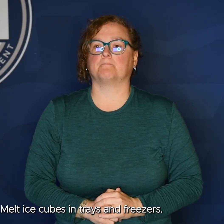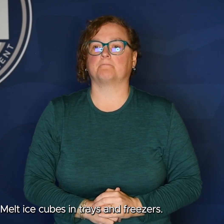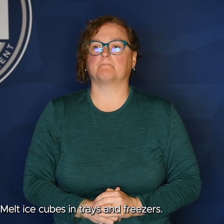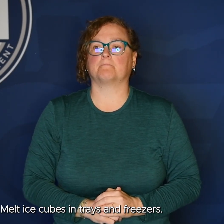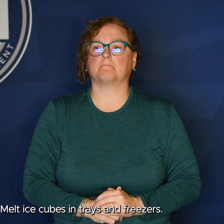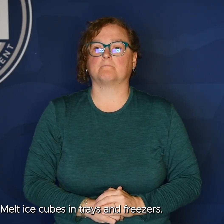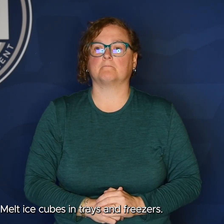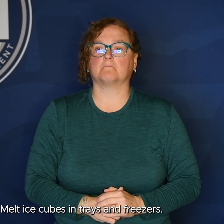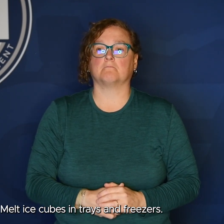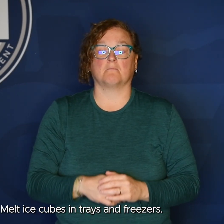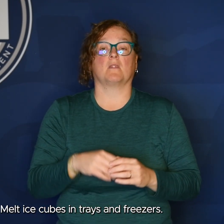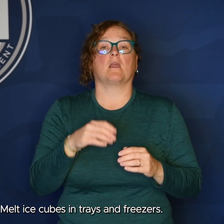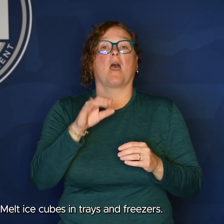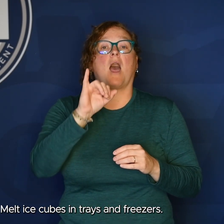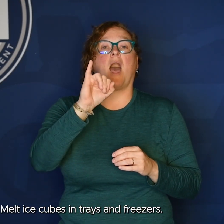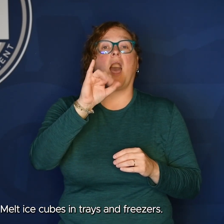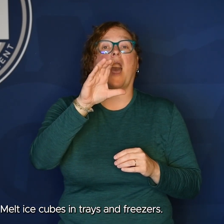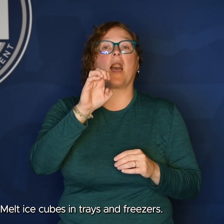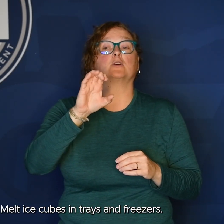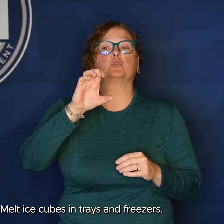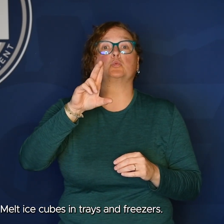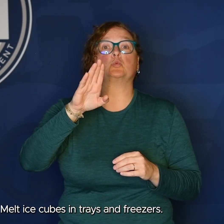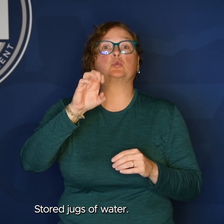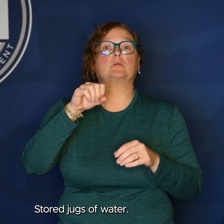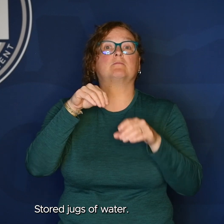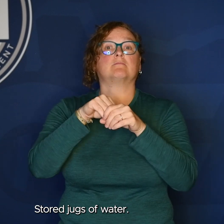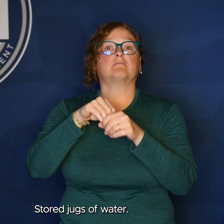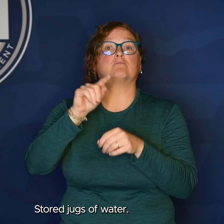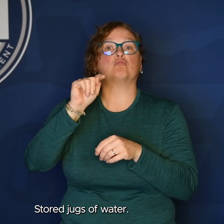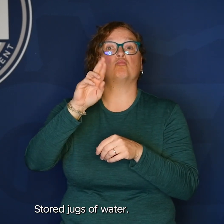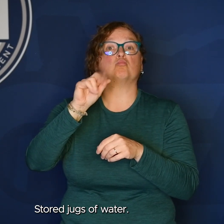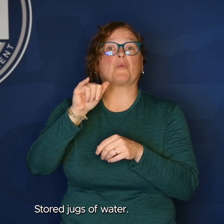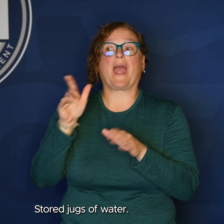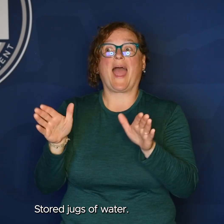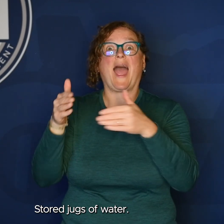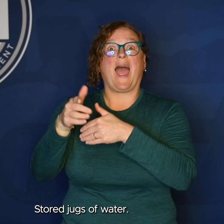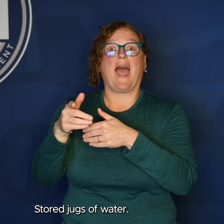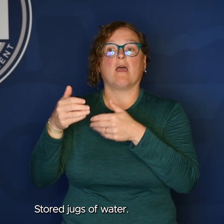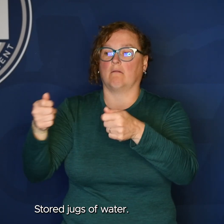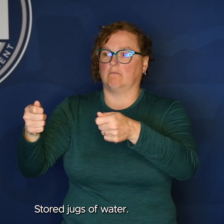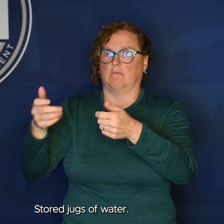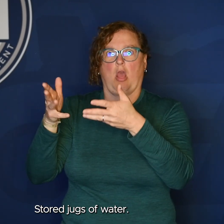Melt ice cubes in trays and freezer-stored jugs of water.